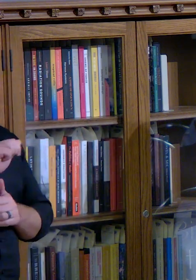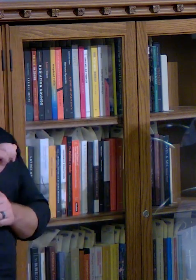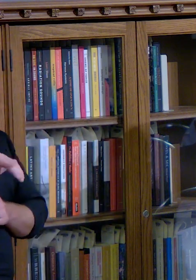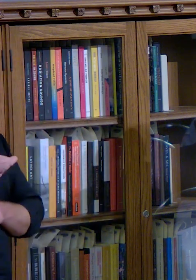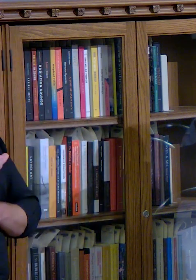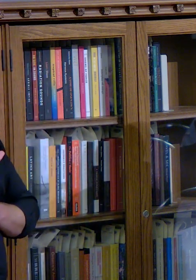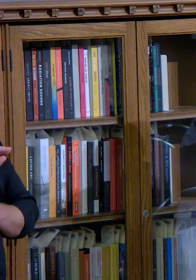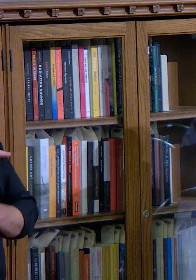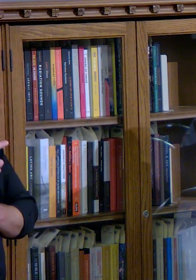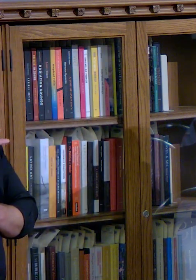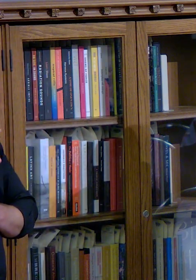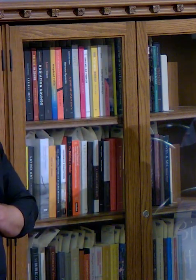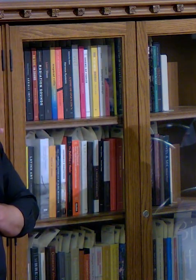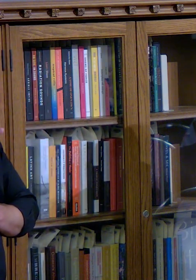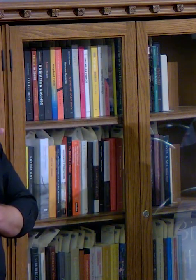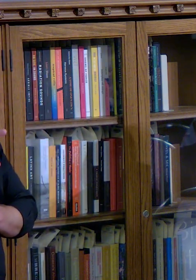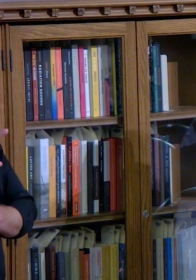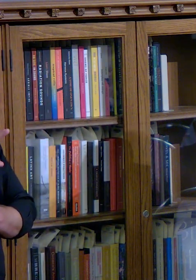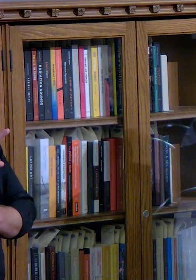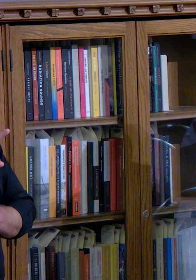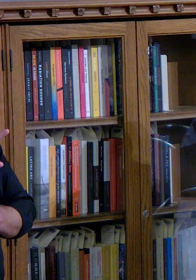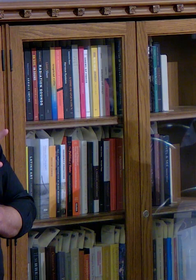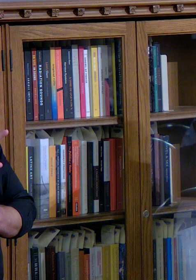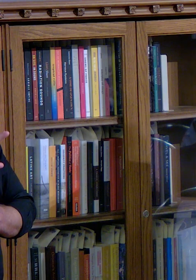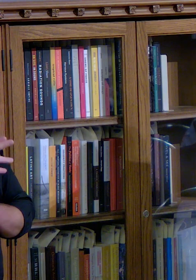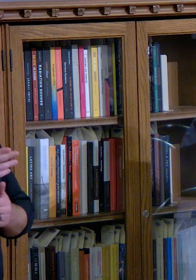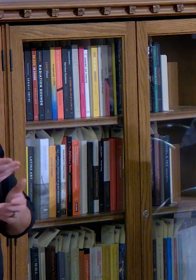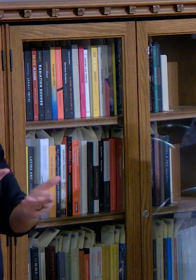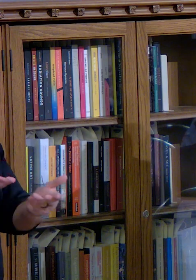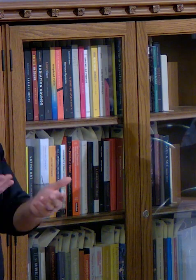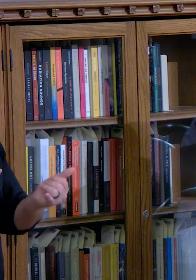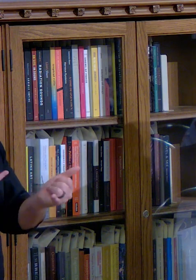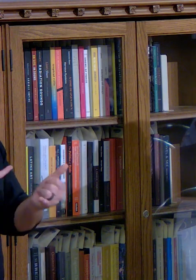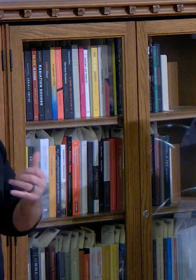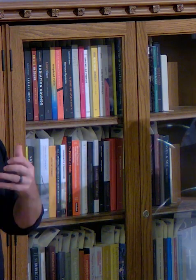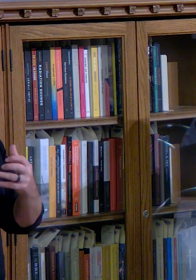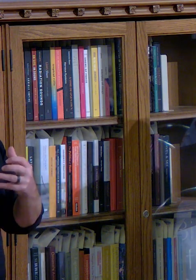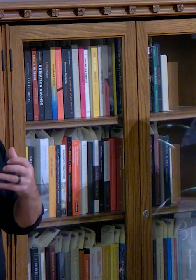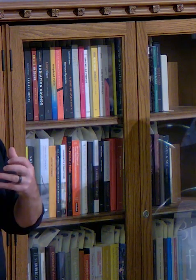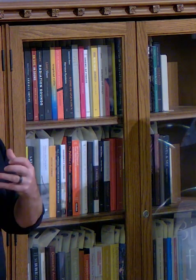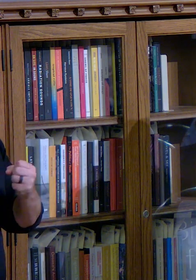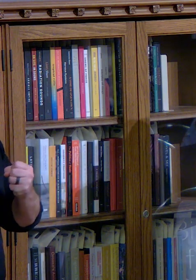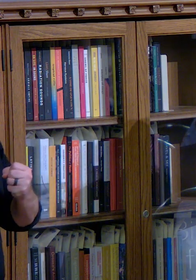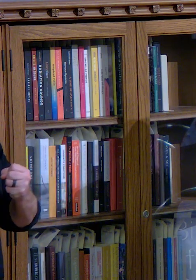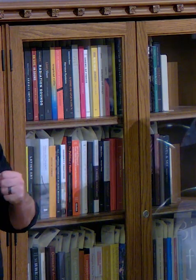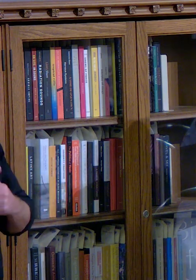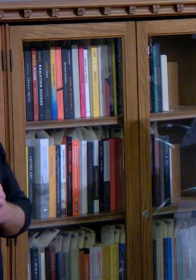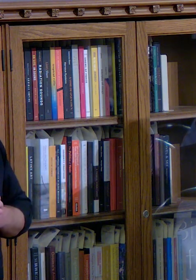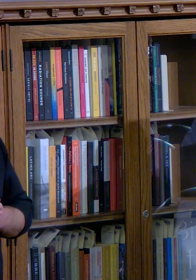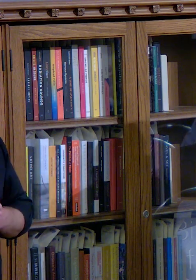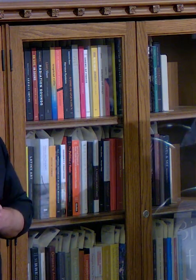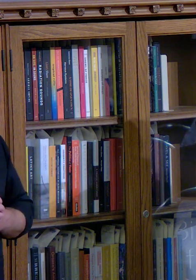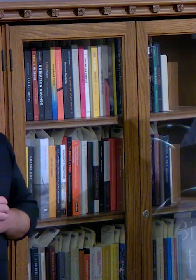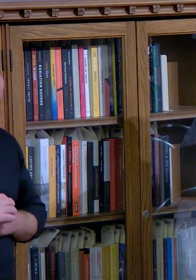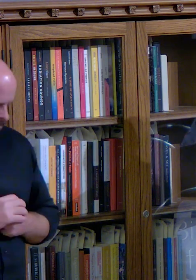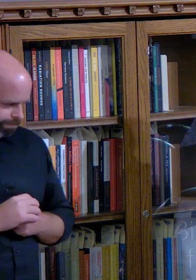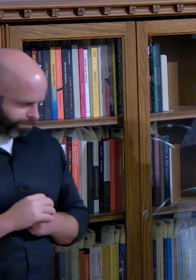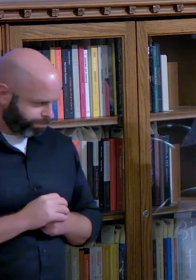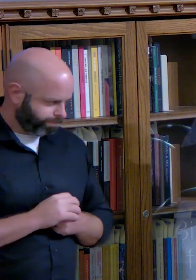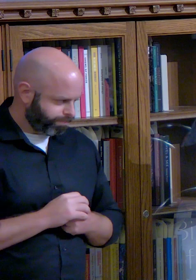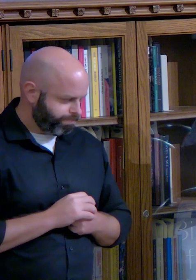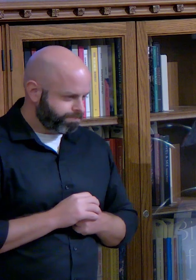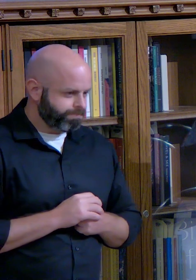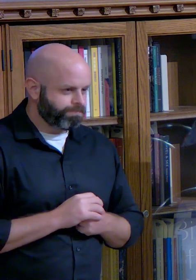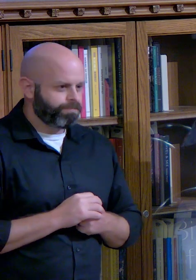so that that this this being here today means so so much to me I also want to say one thing about